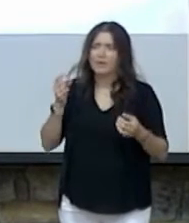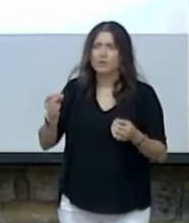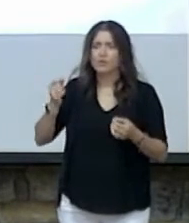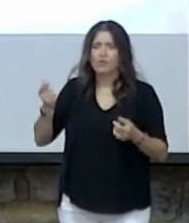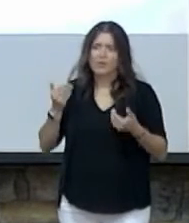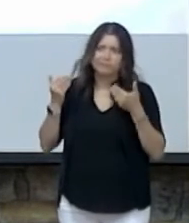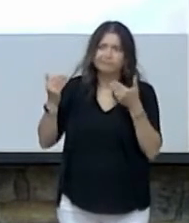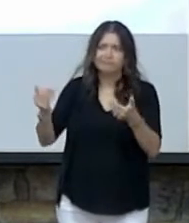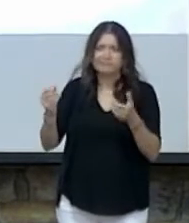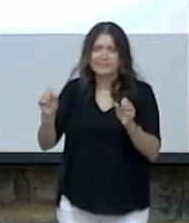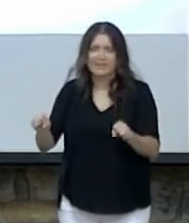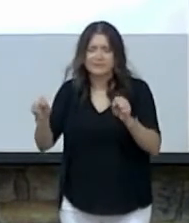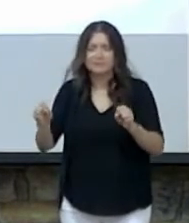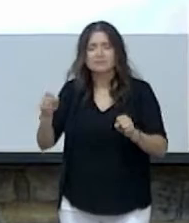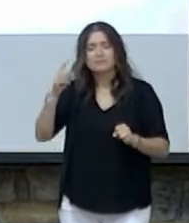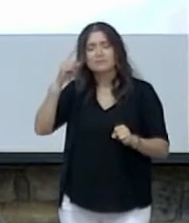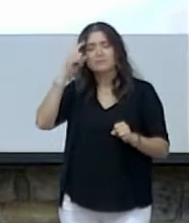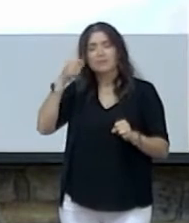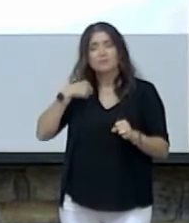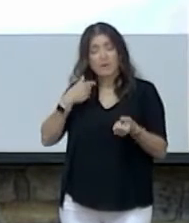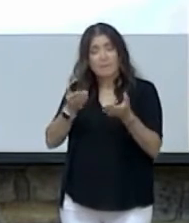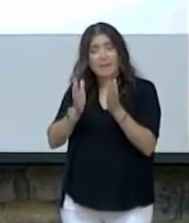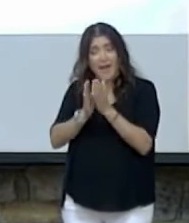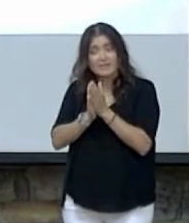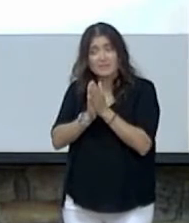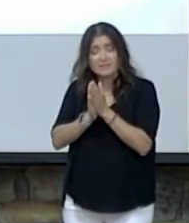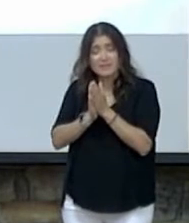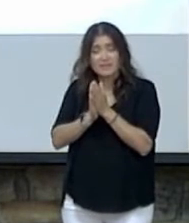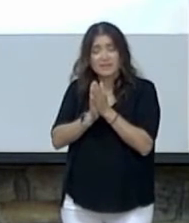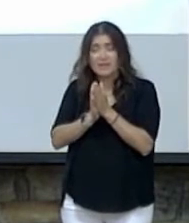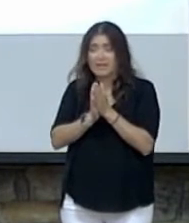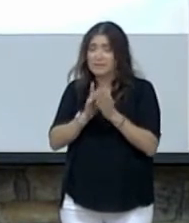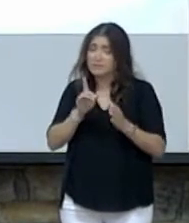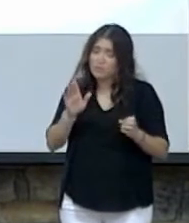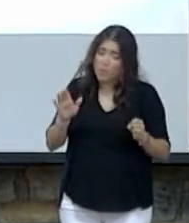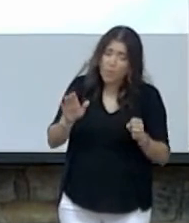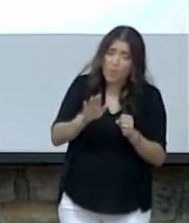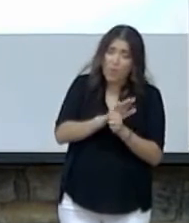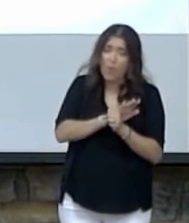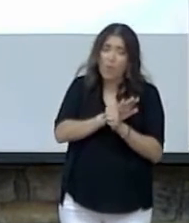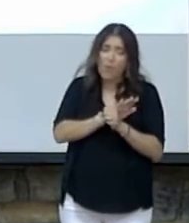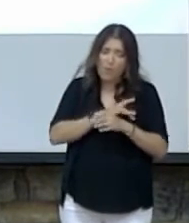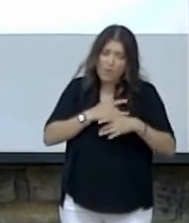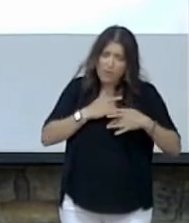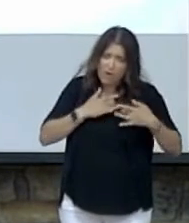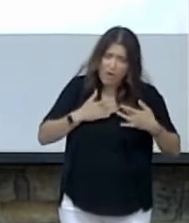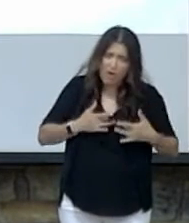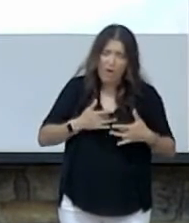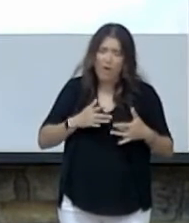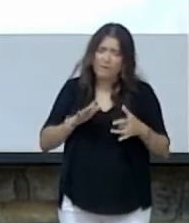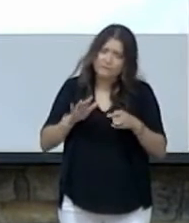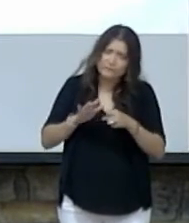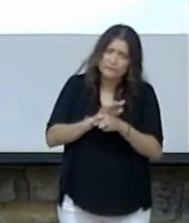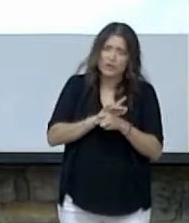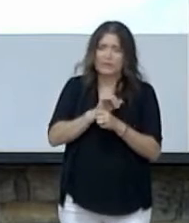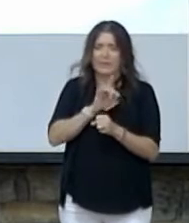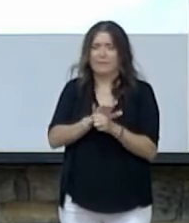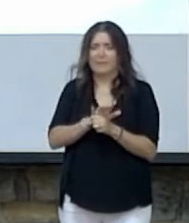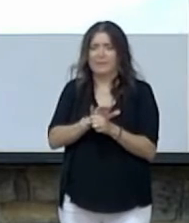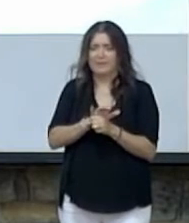judgment. Because you see, what I'm asking for is wholehearted commitment in every